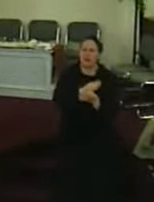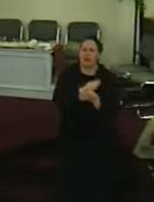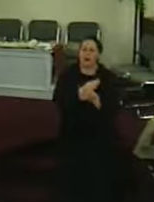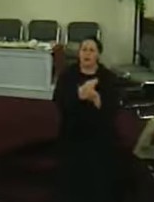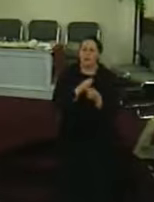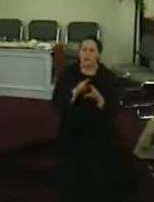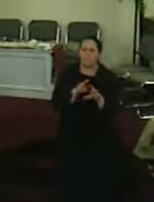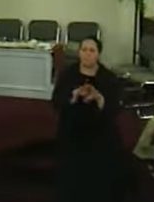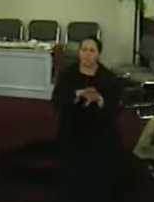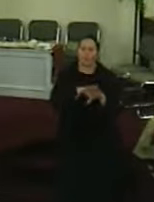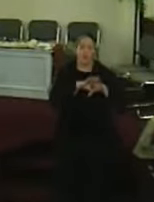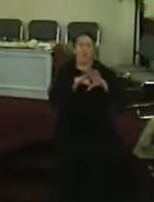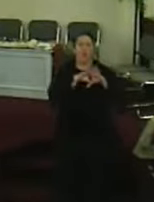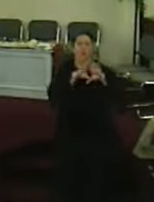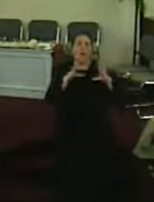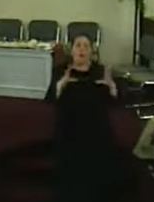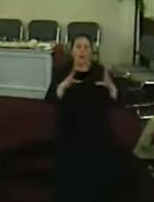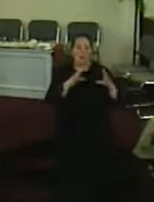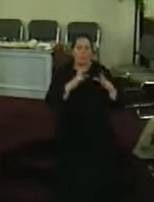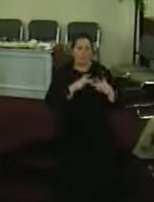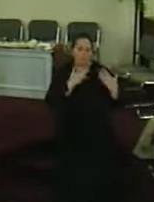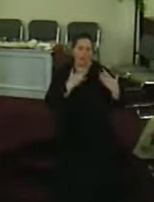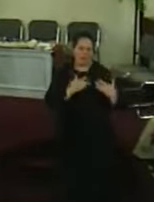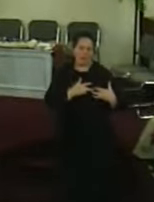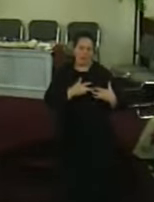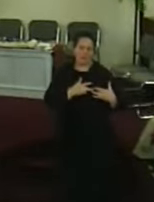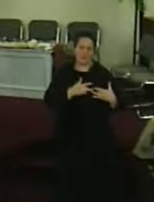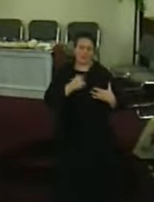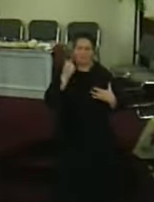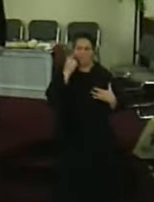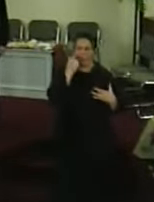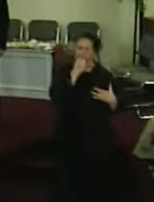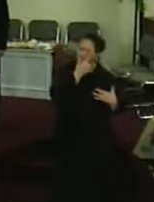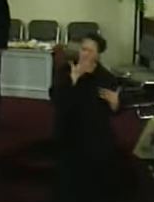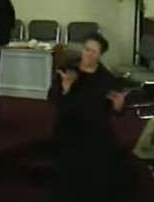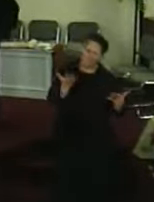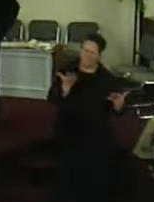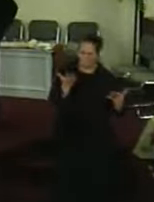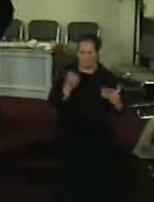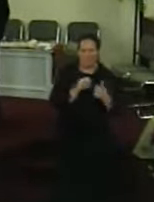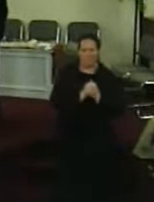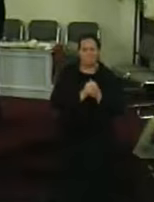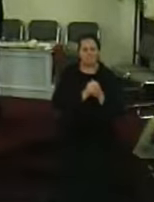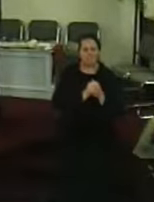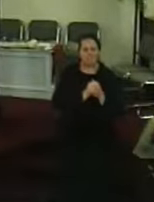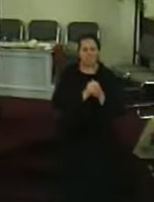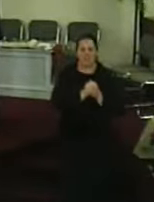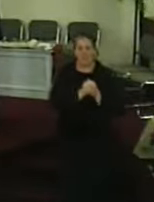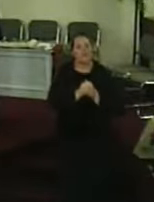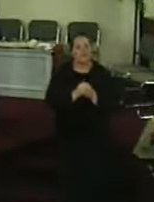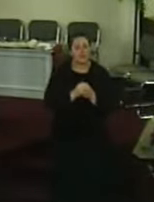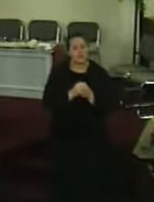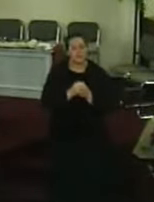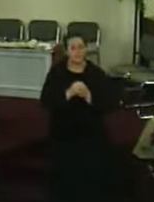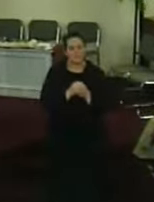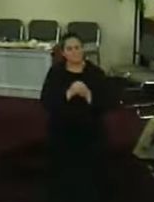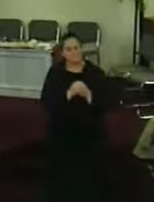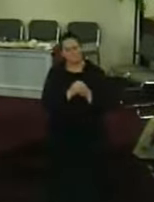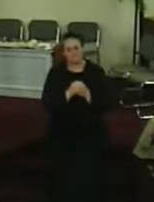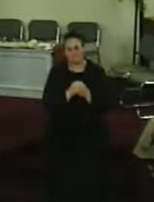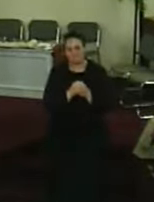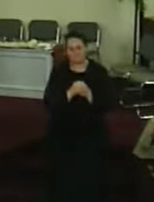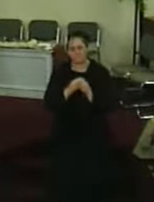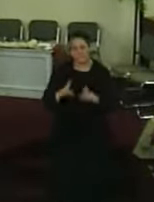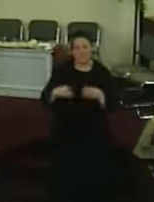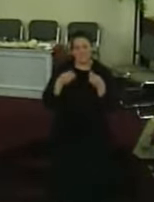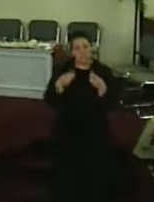And we were doing a little devotion and with a couple of my granddaughters, and they wanted to sing that song,